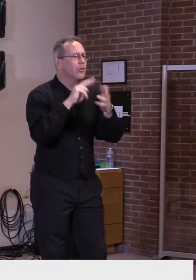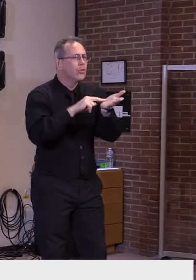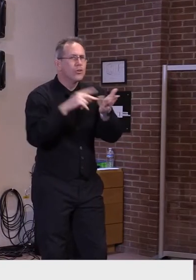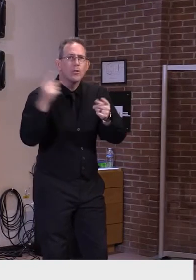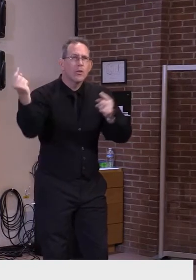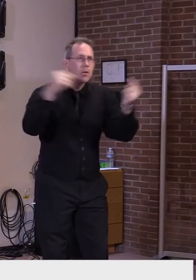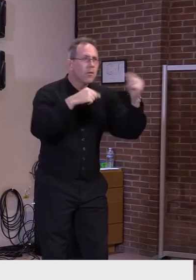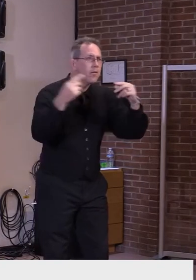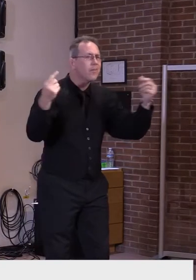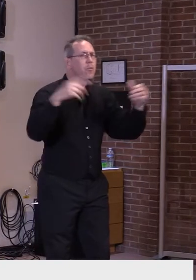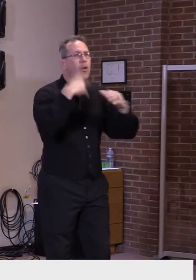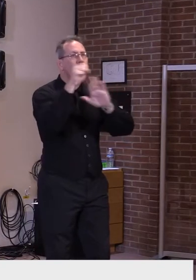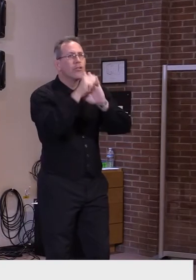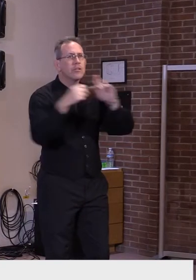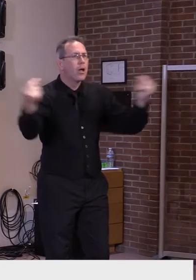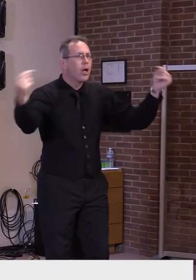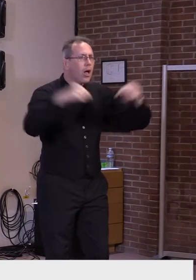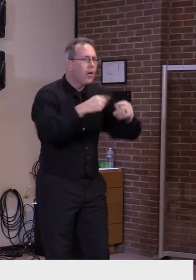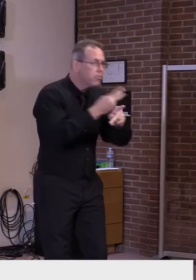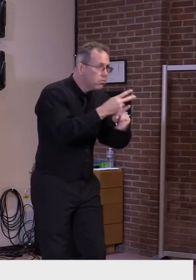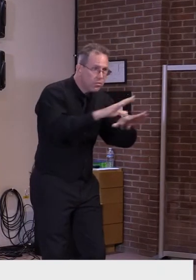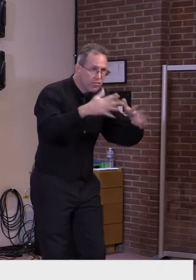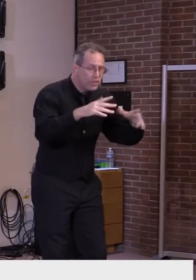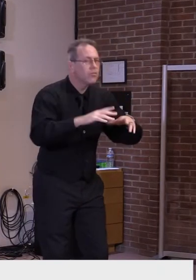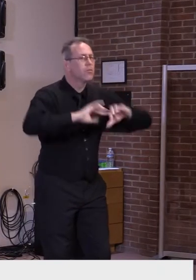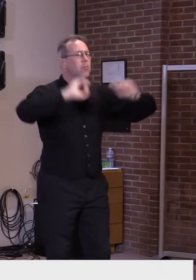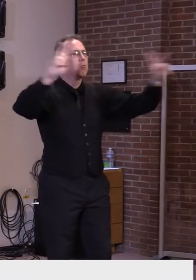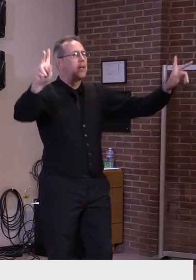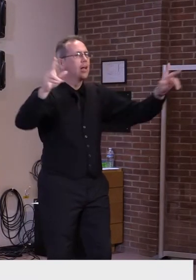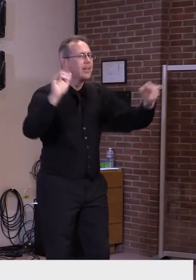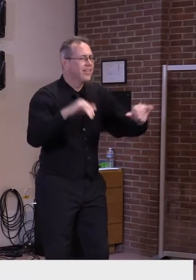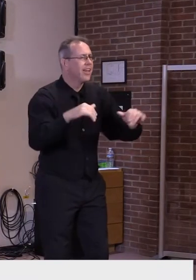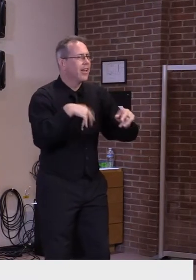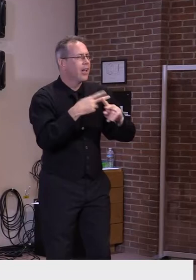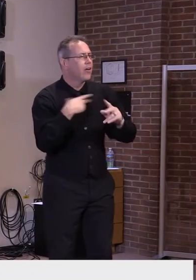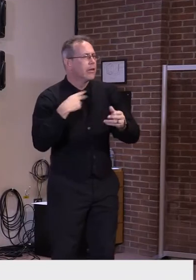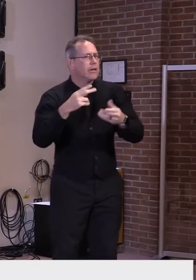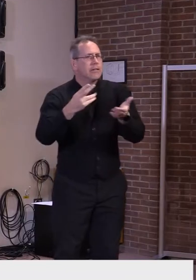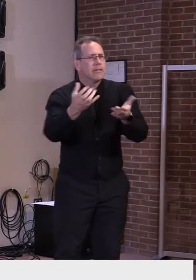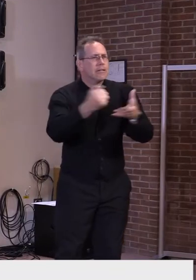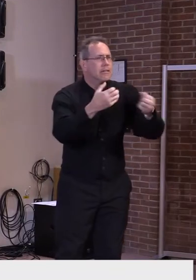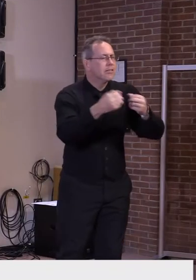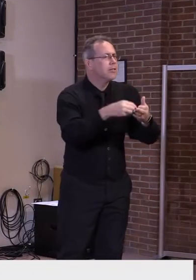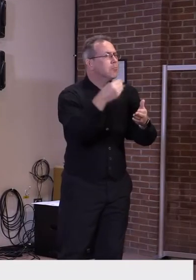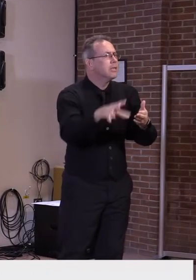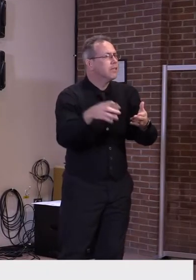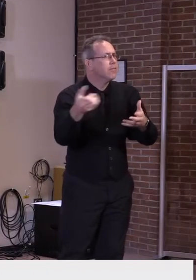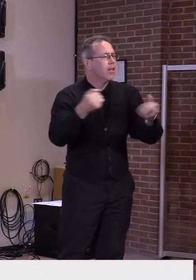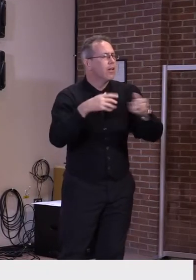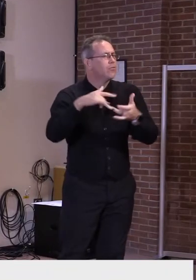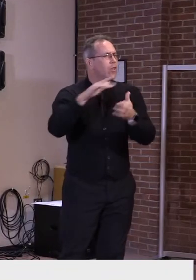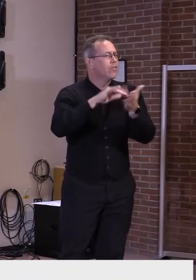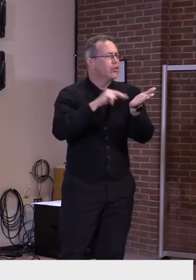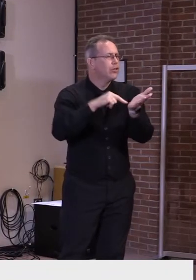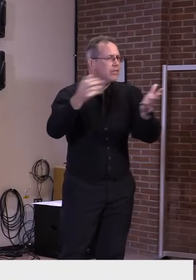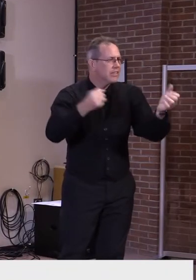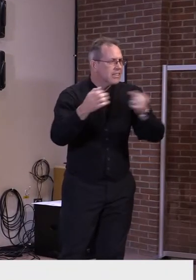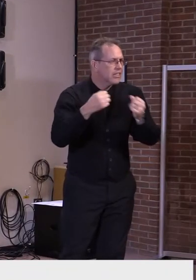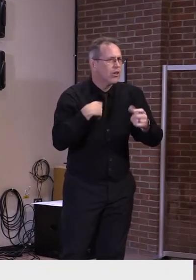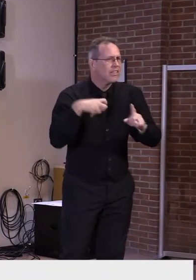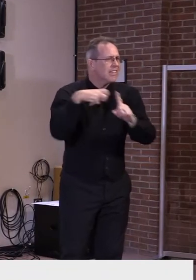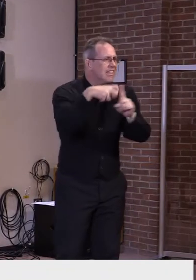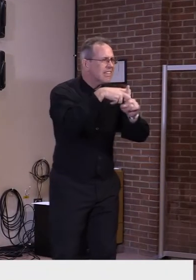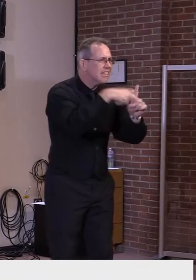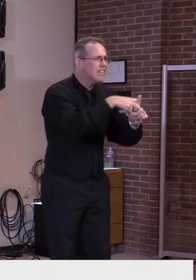help you out financially to try to find those nurses across the United States in terms of it. But I have